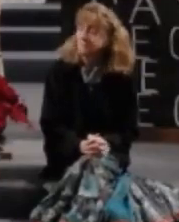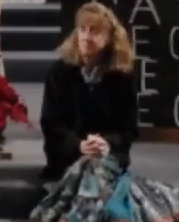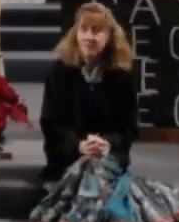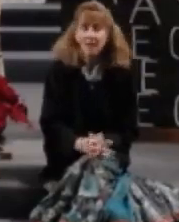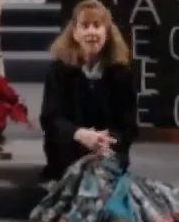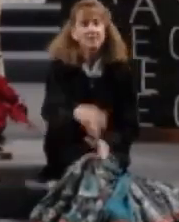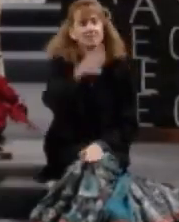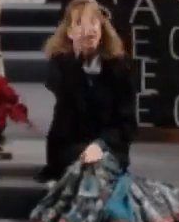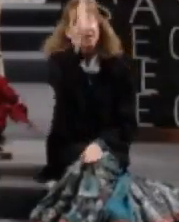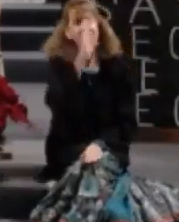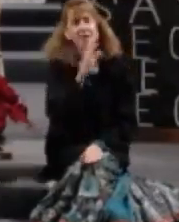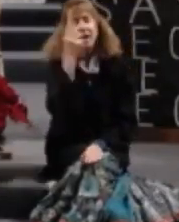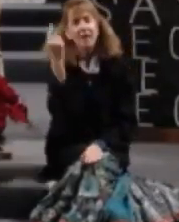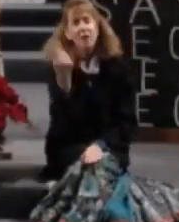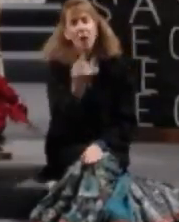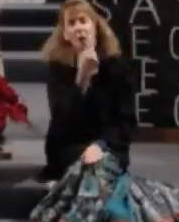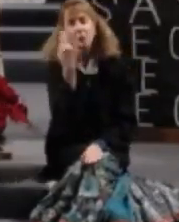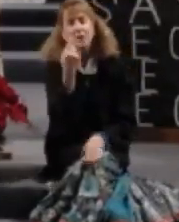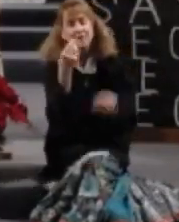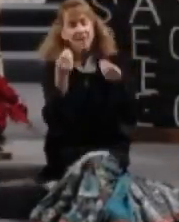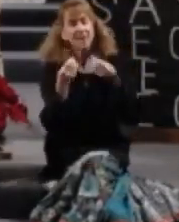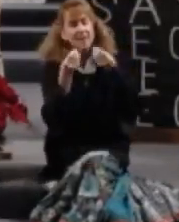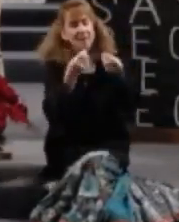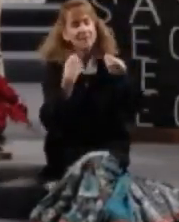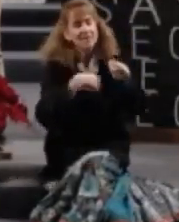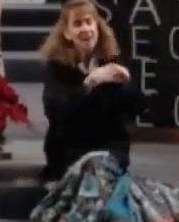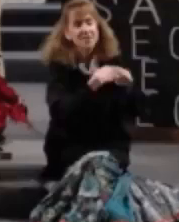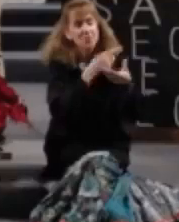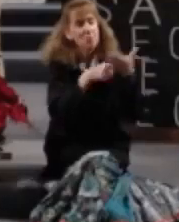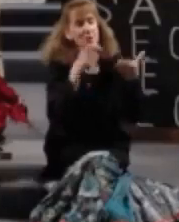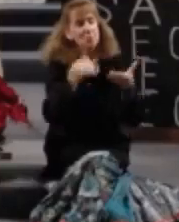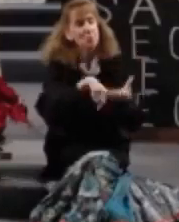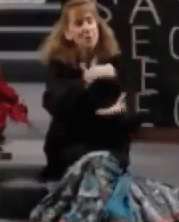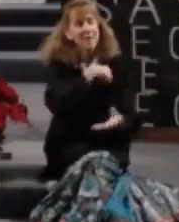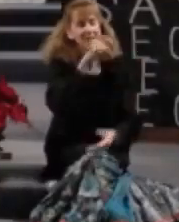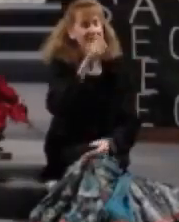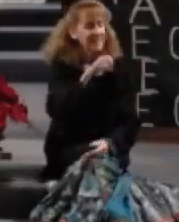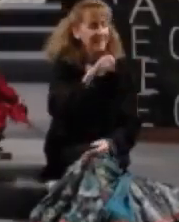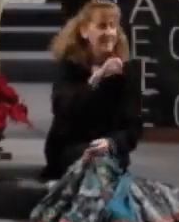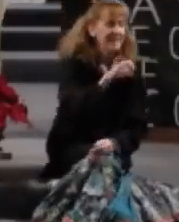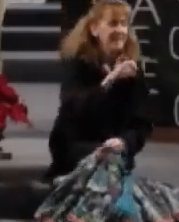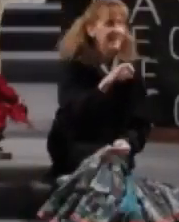God always seems to give us what we need. I mean, exactly when we need it.